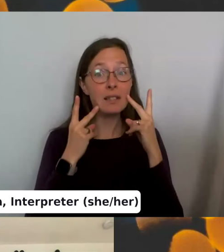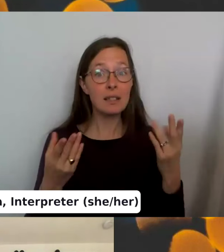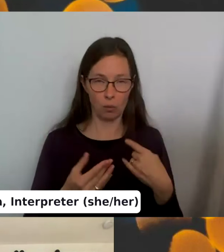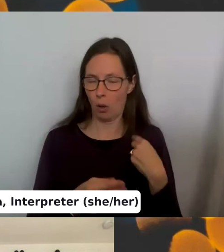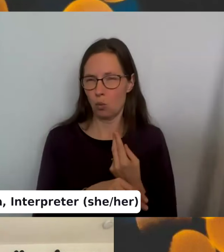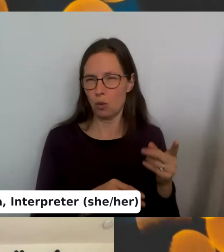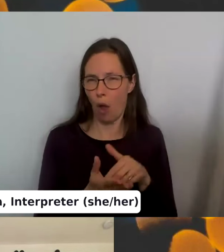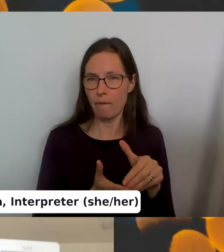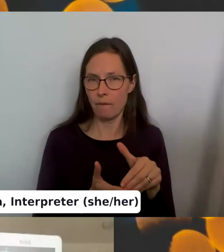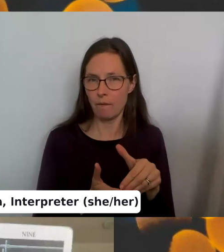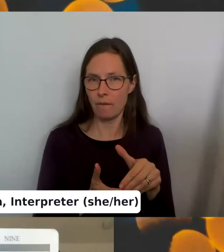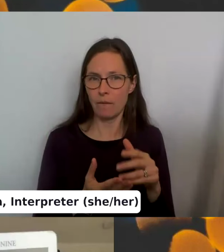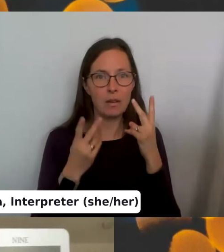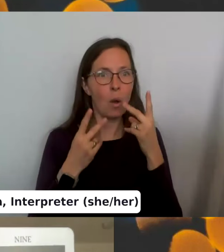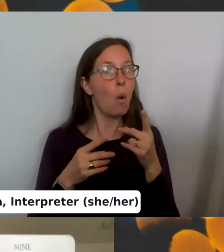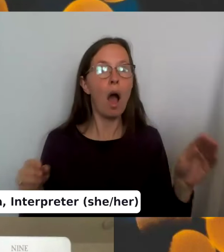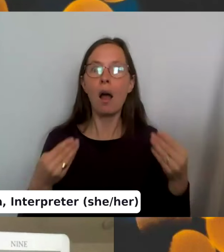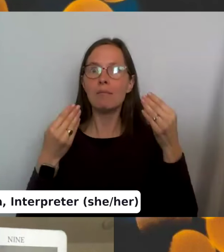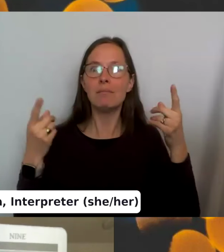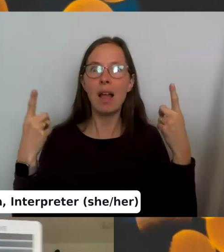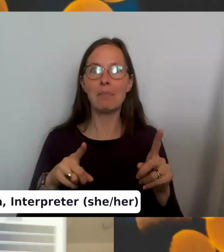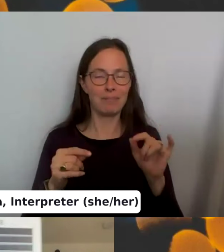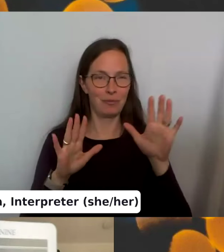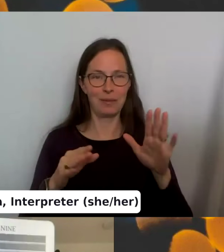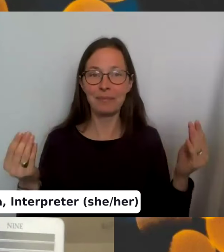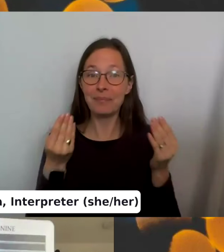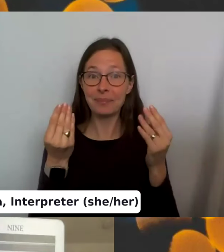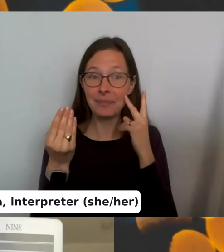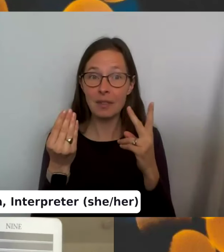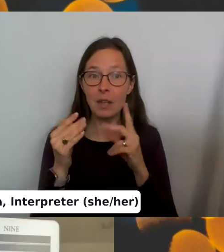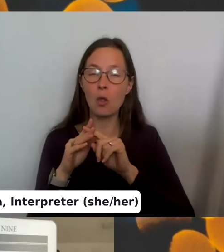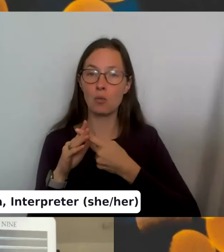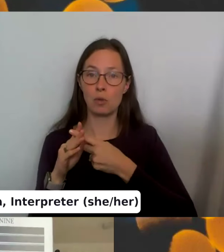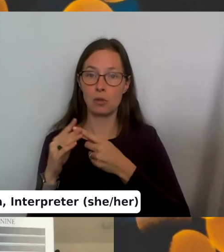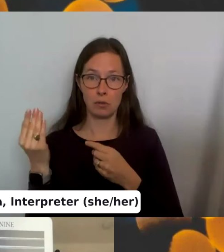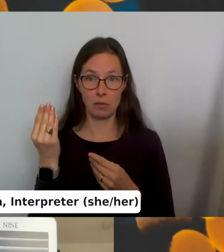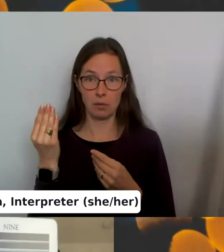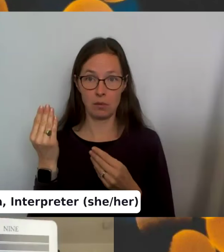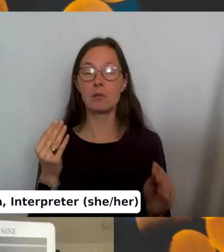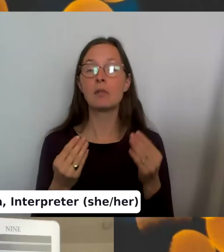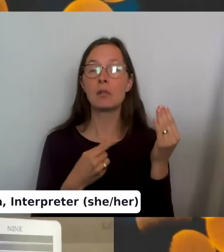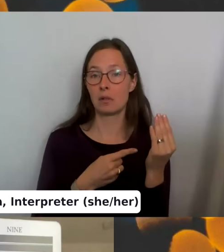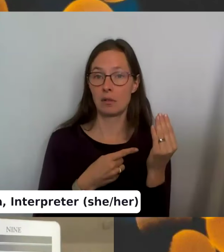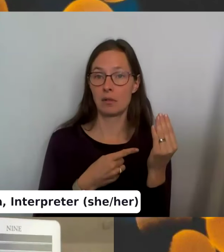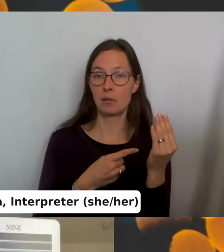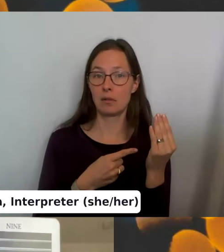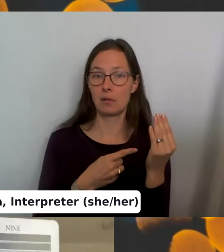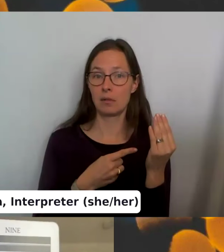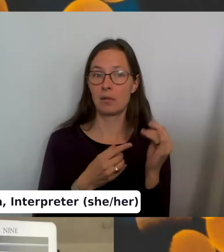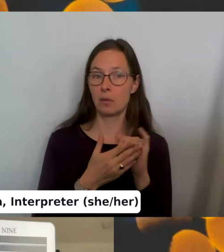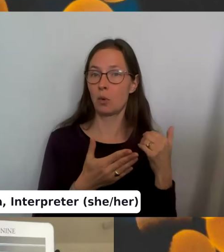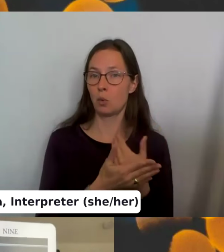this came up just spontaneously, which is great. You'll see here, this is the original, and this is the